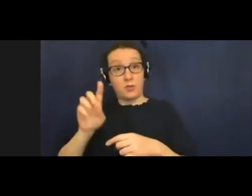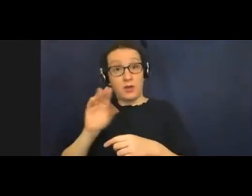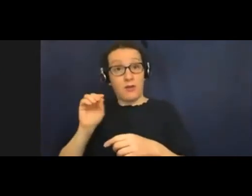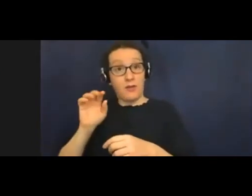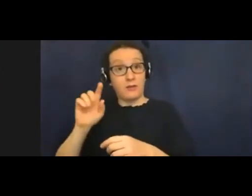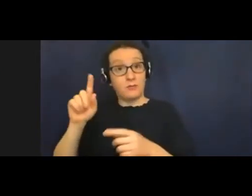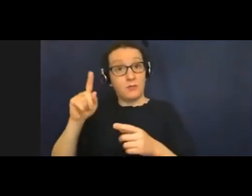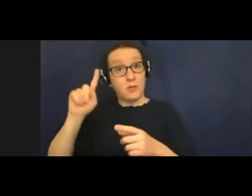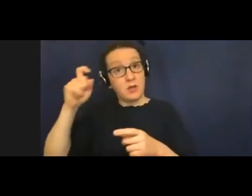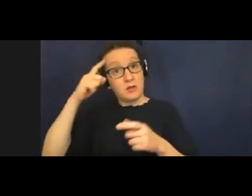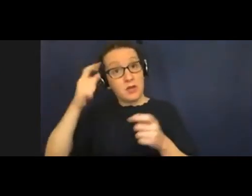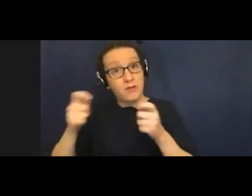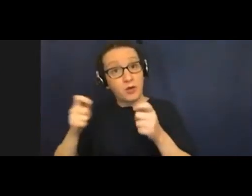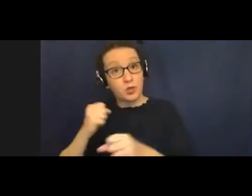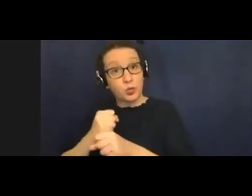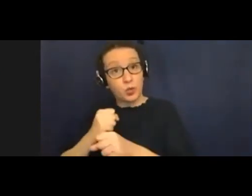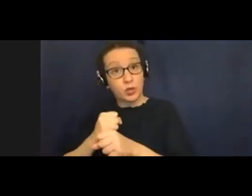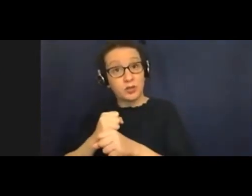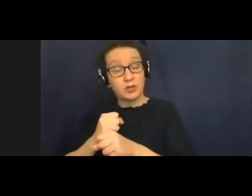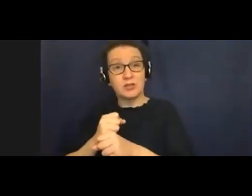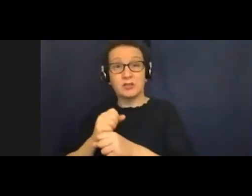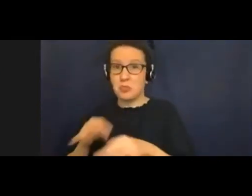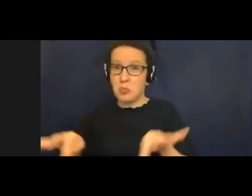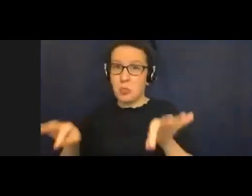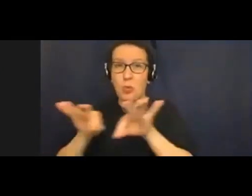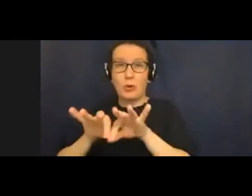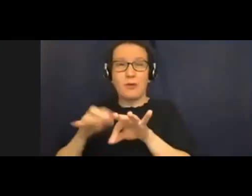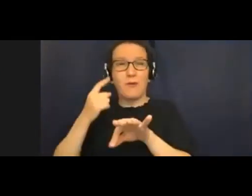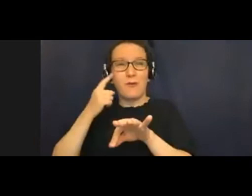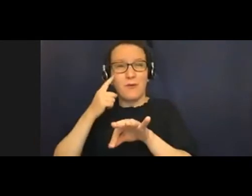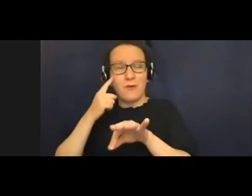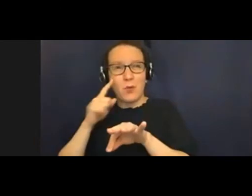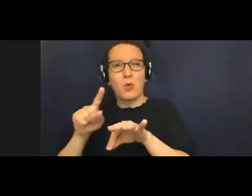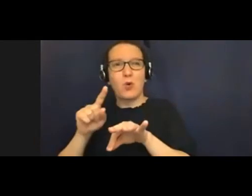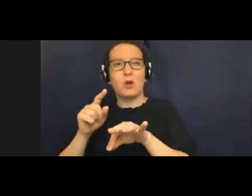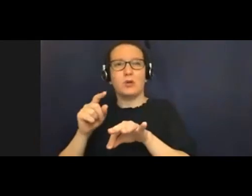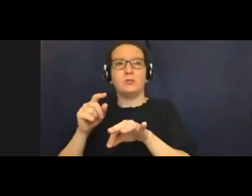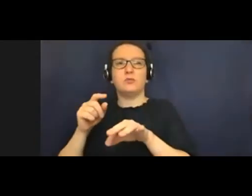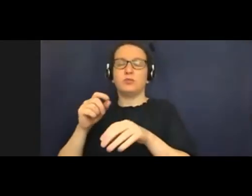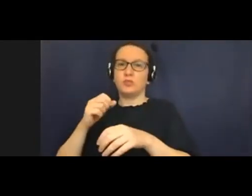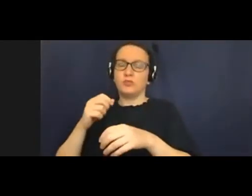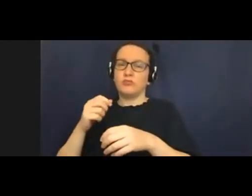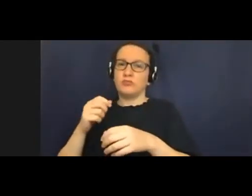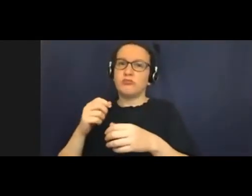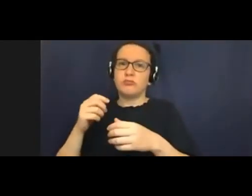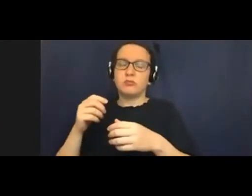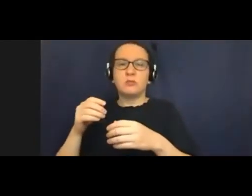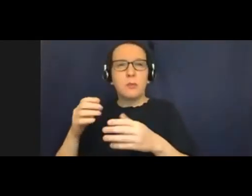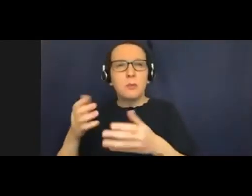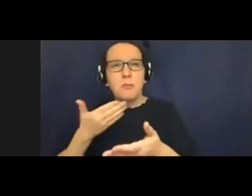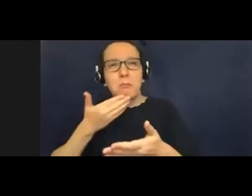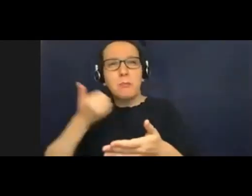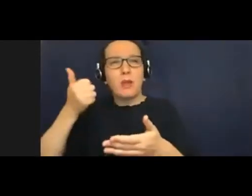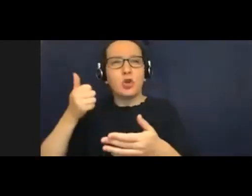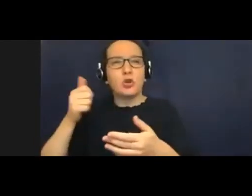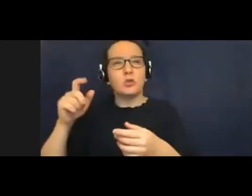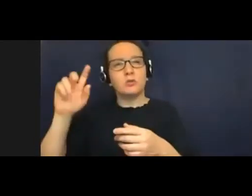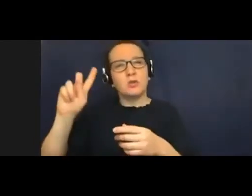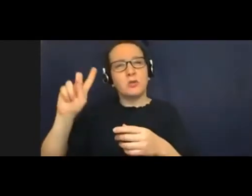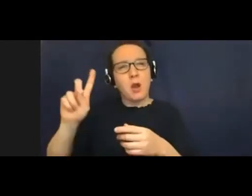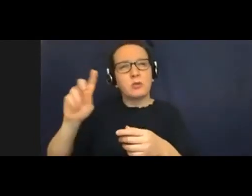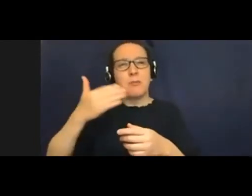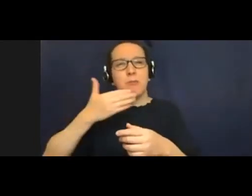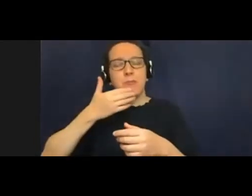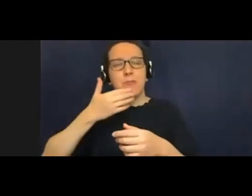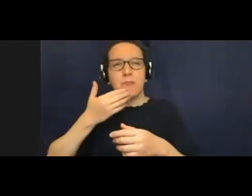And many of our civil society partners and DPOs are seeing the work that they were doing on democracy and governance being sort